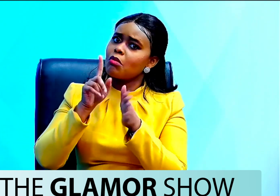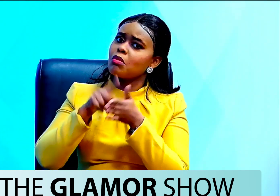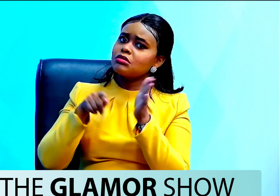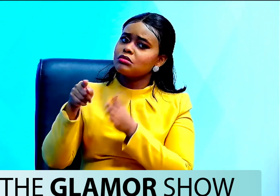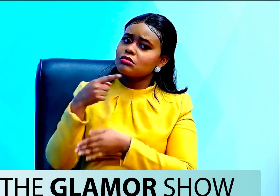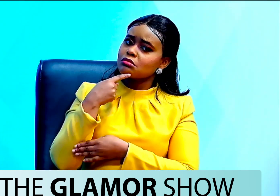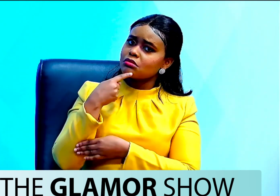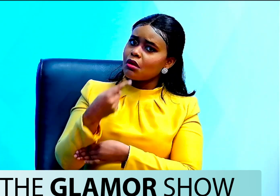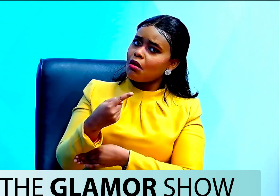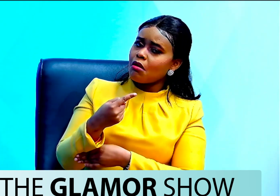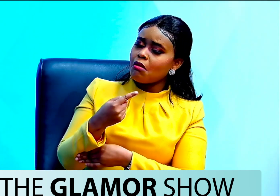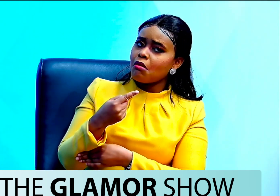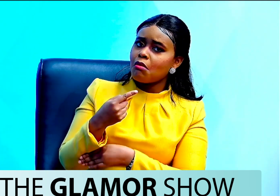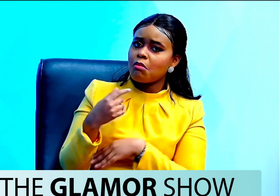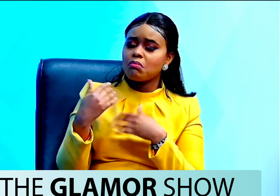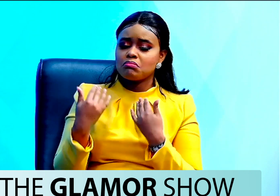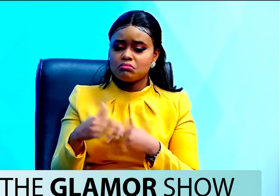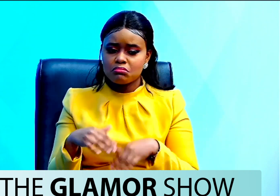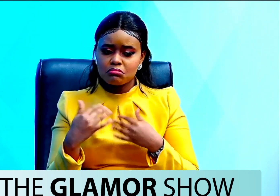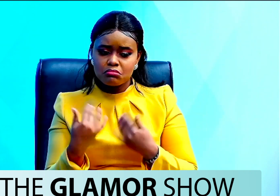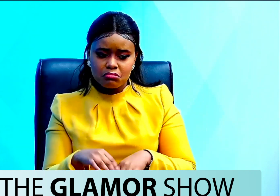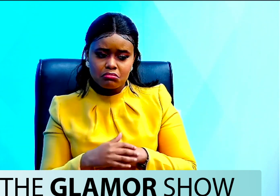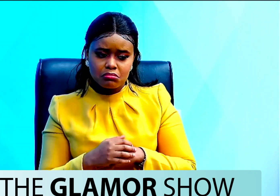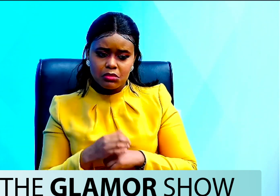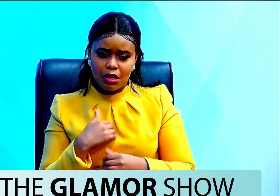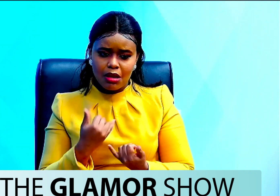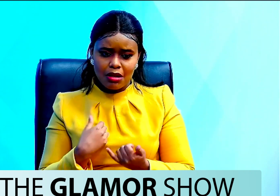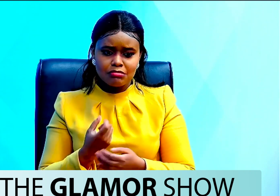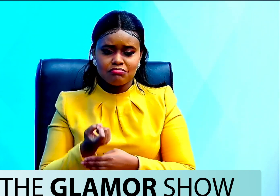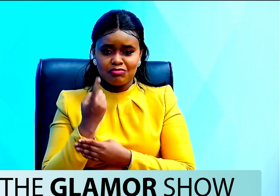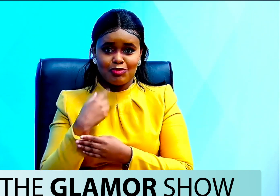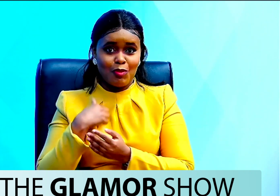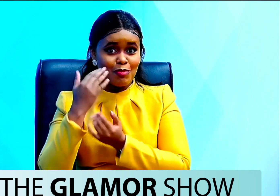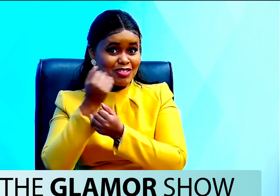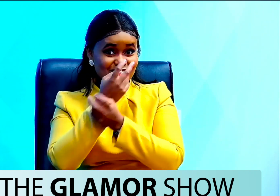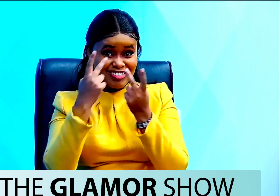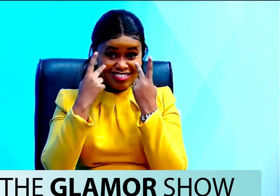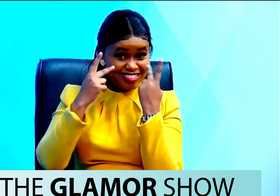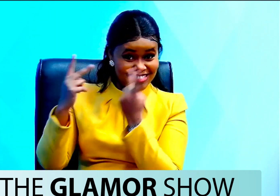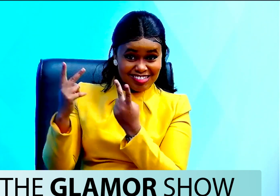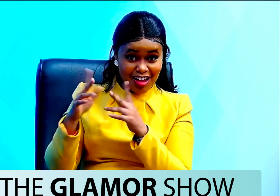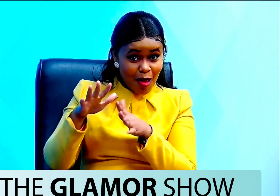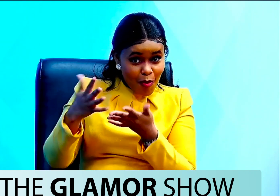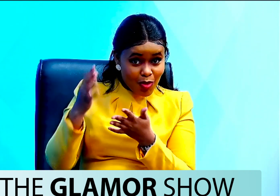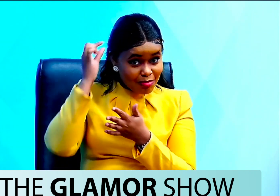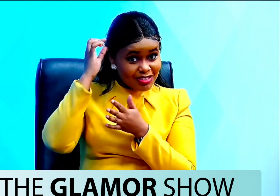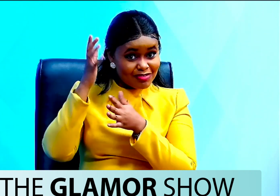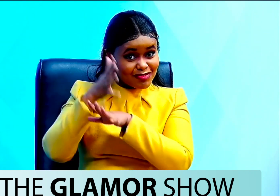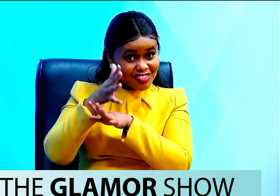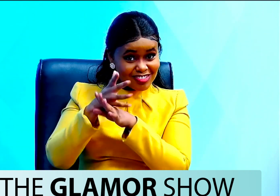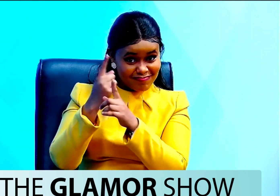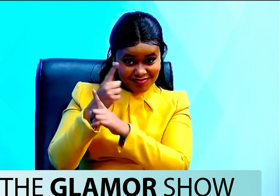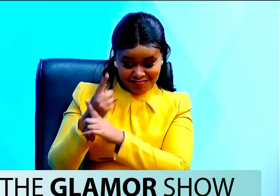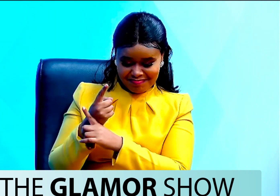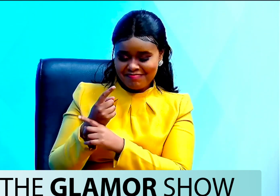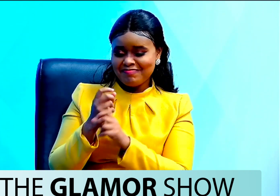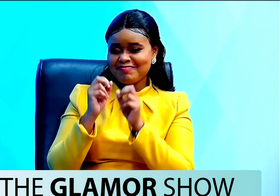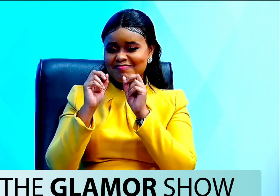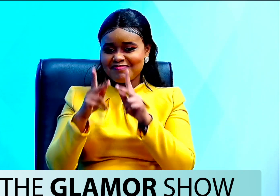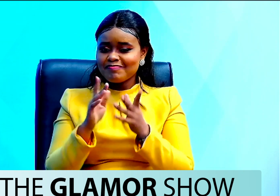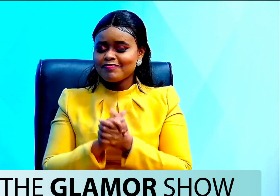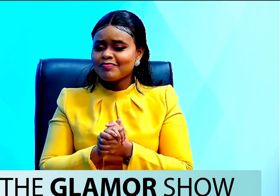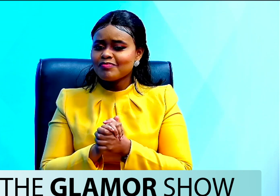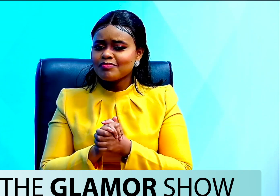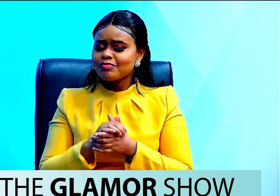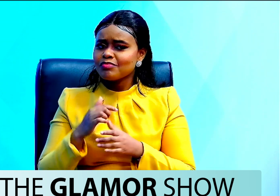Interesting. And that is very clear elaboration you've given. I'm really amazed by that because now I've understood. I hope my viewers are getting